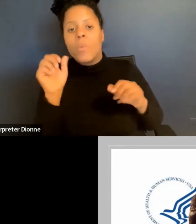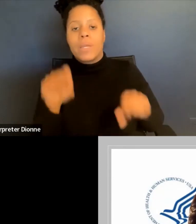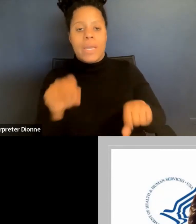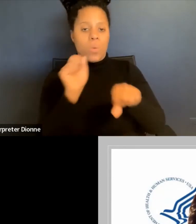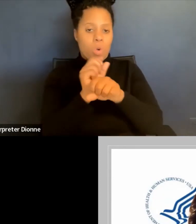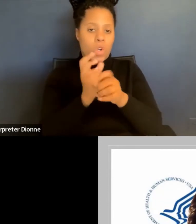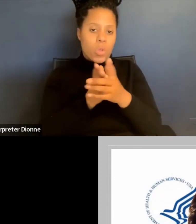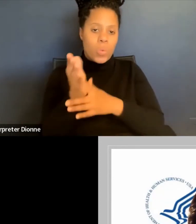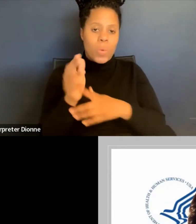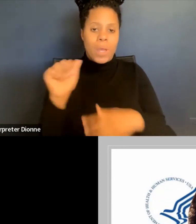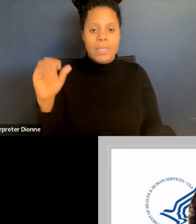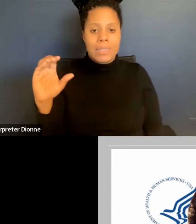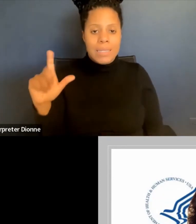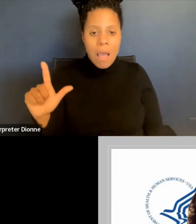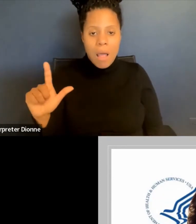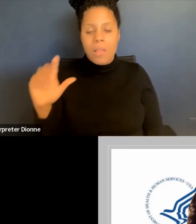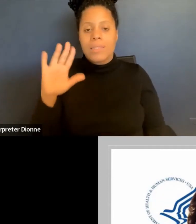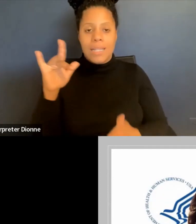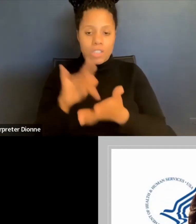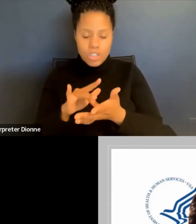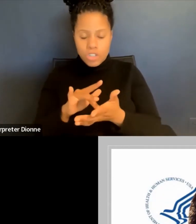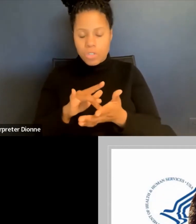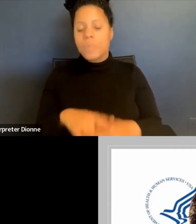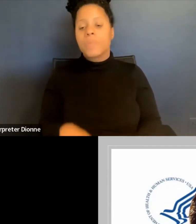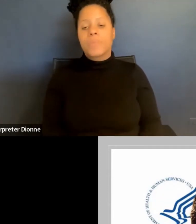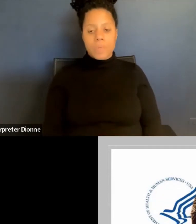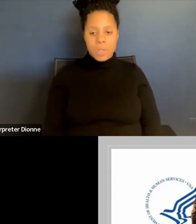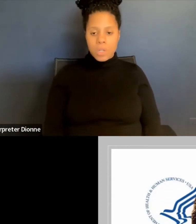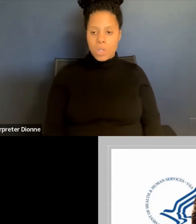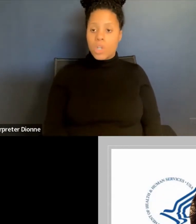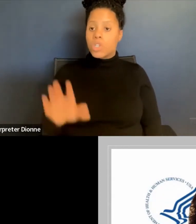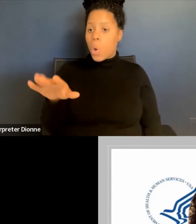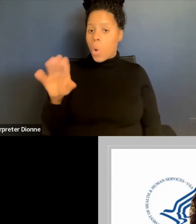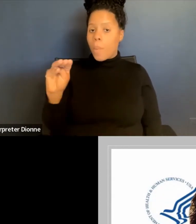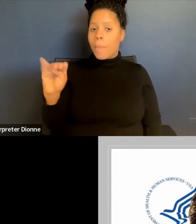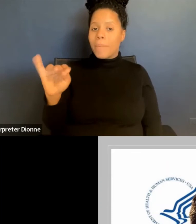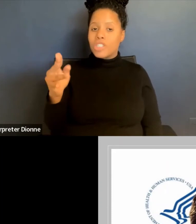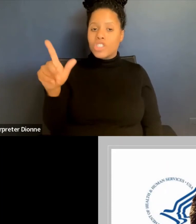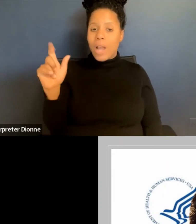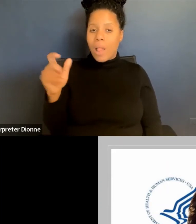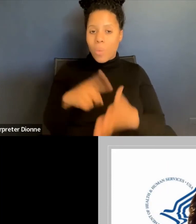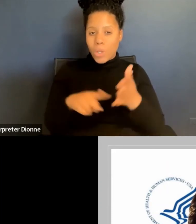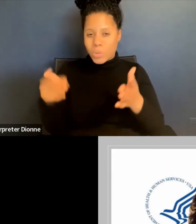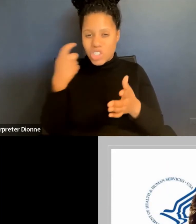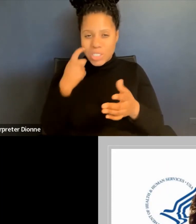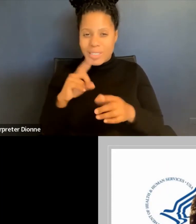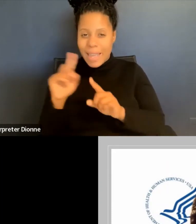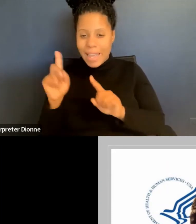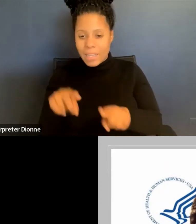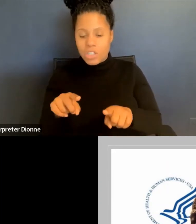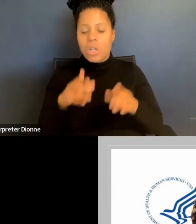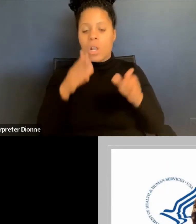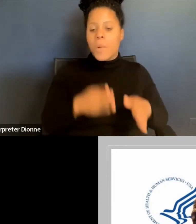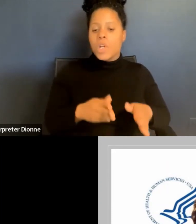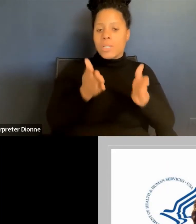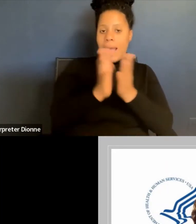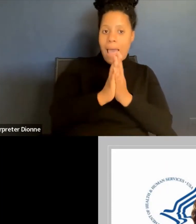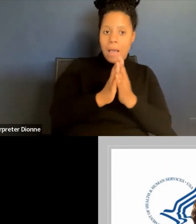think to the same point, this really goes to Michelle, what you just answered. Is there a maximum amount that can be ordered? That really